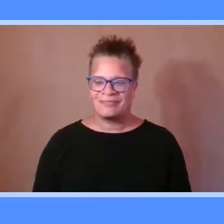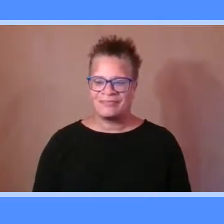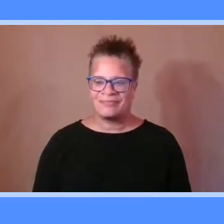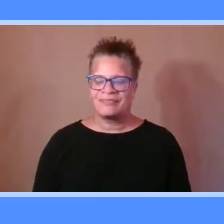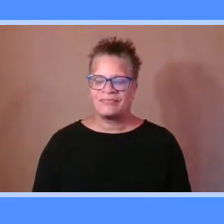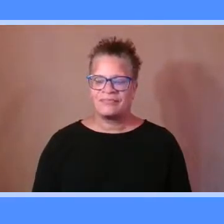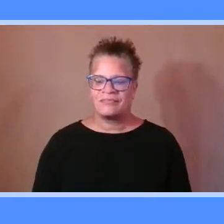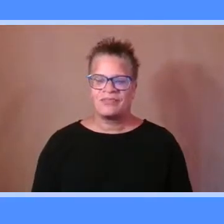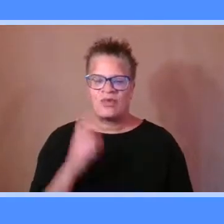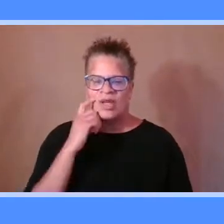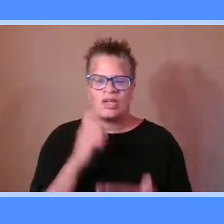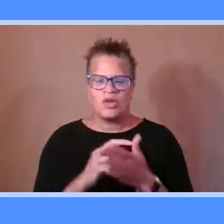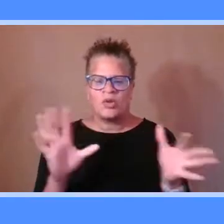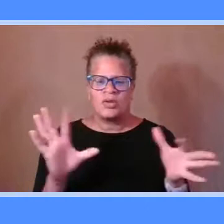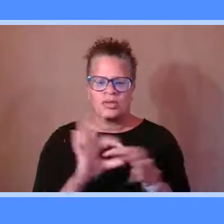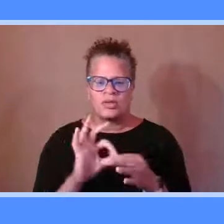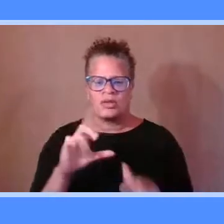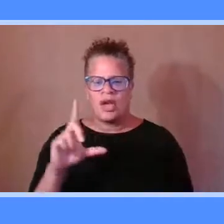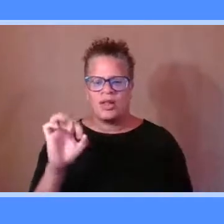I see a link to our